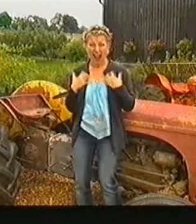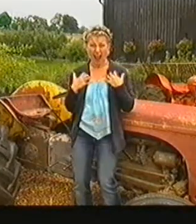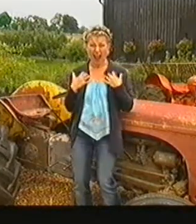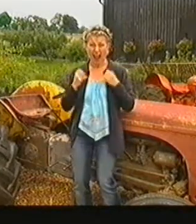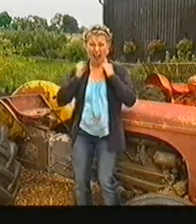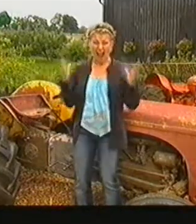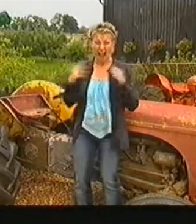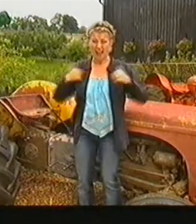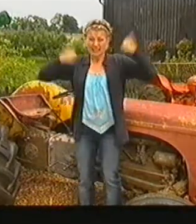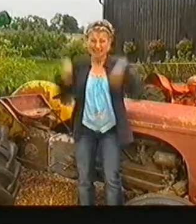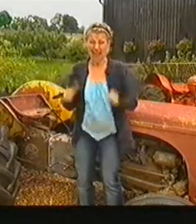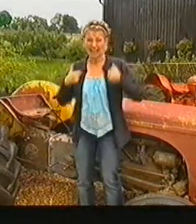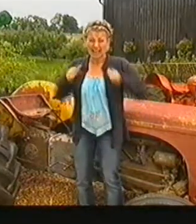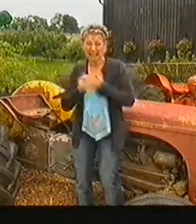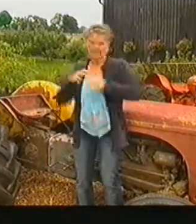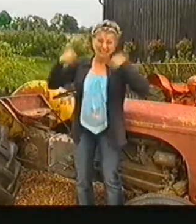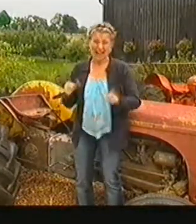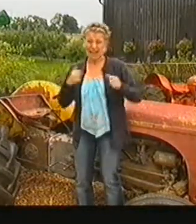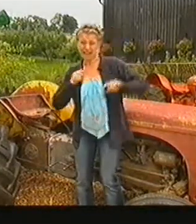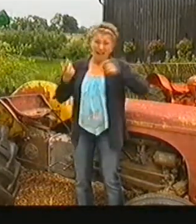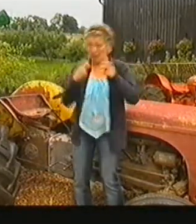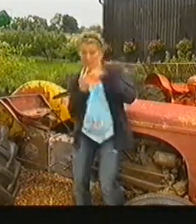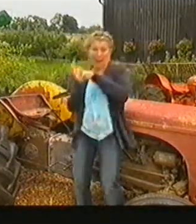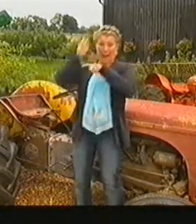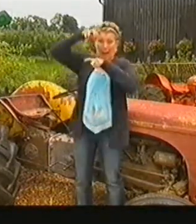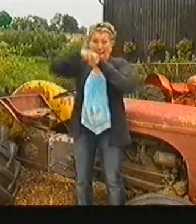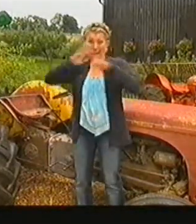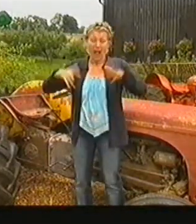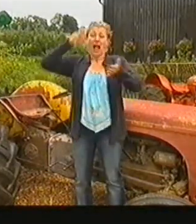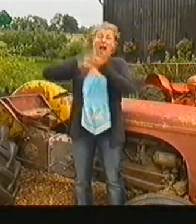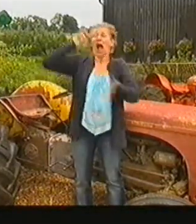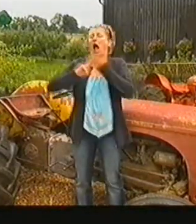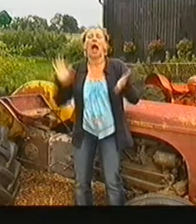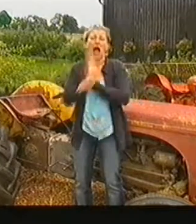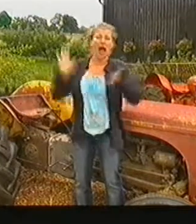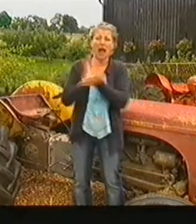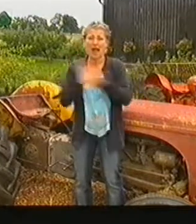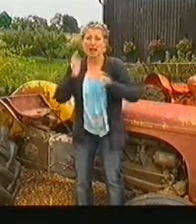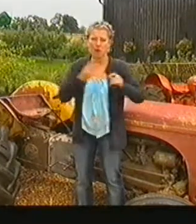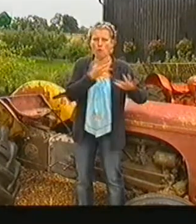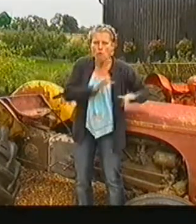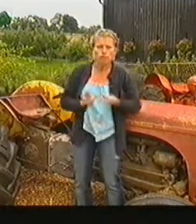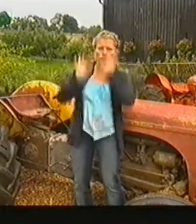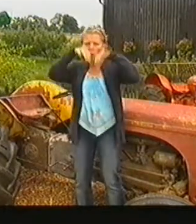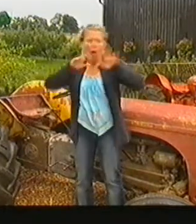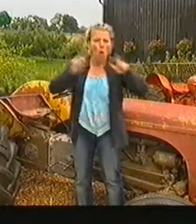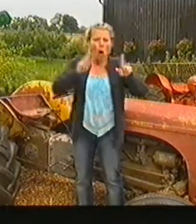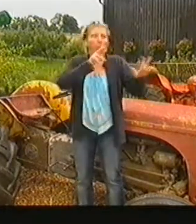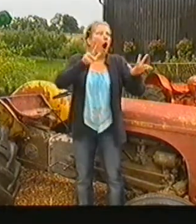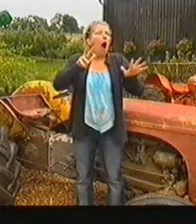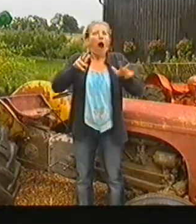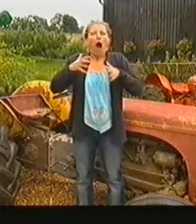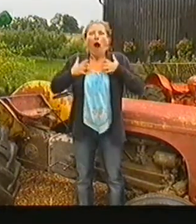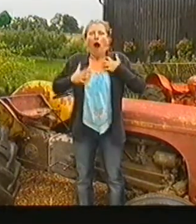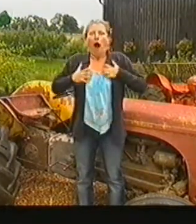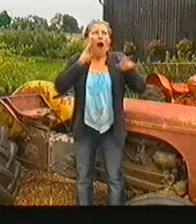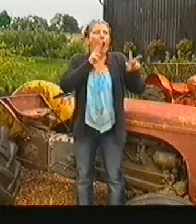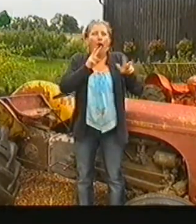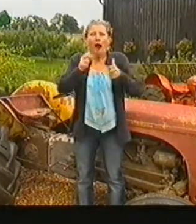"I've done it! First time I've done it!" The foxes scrambled up out of the tunnel, and what a fantastic sight it was